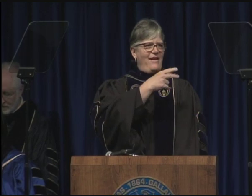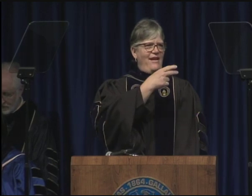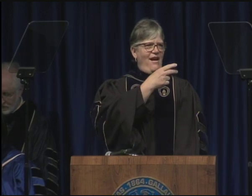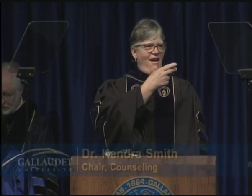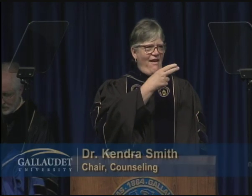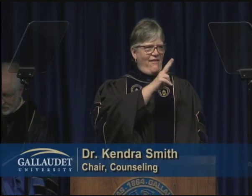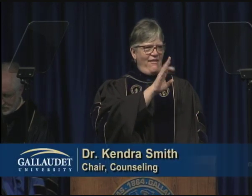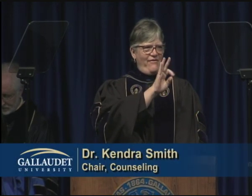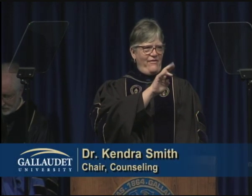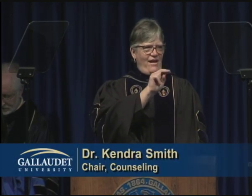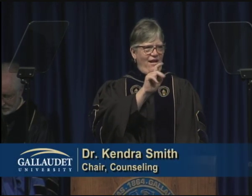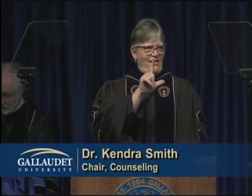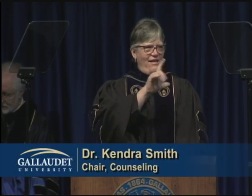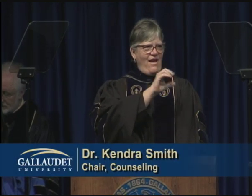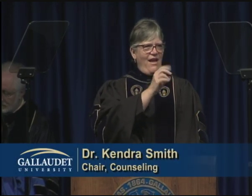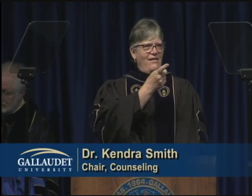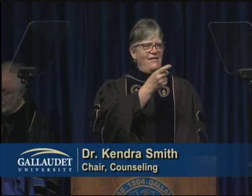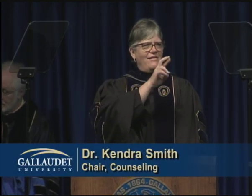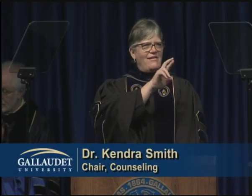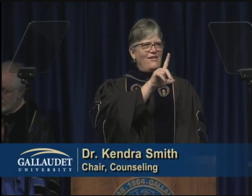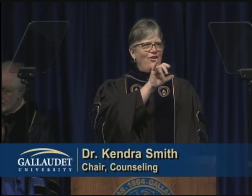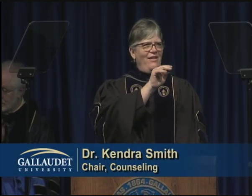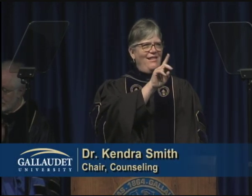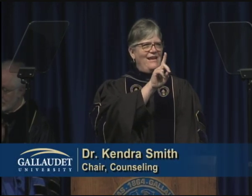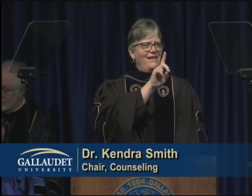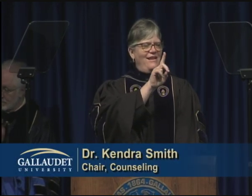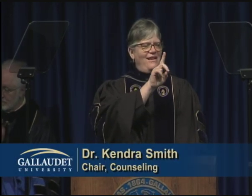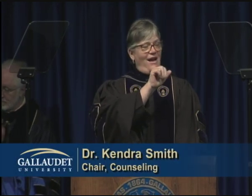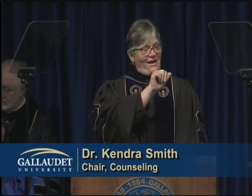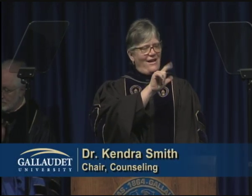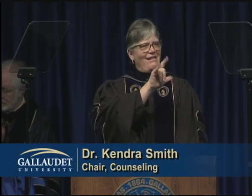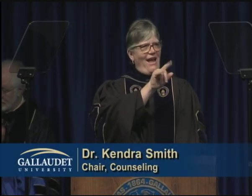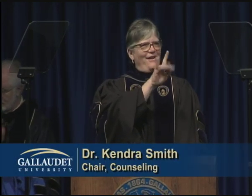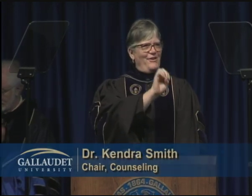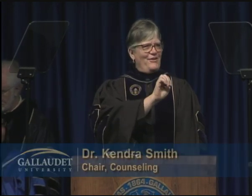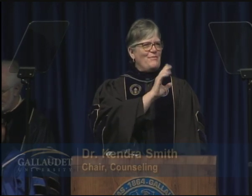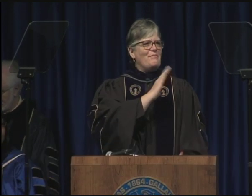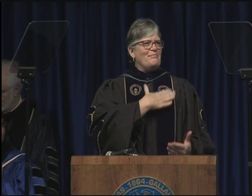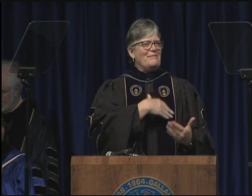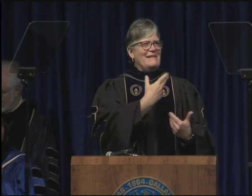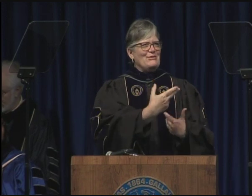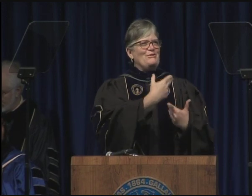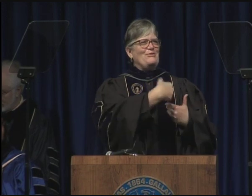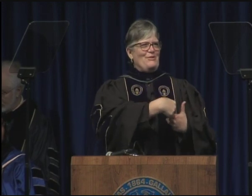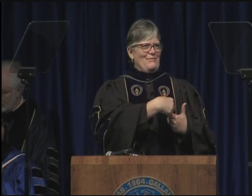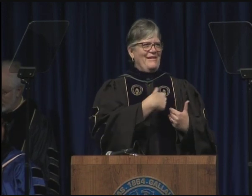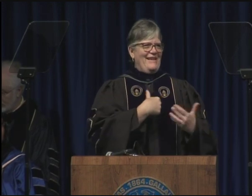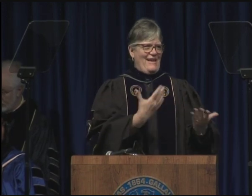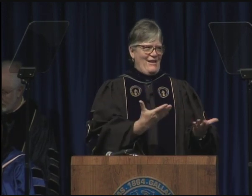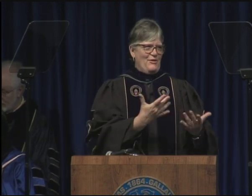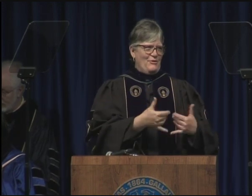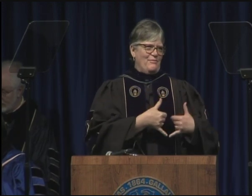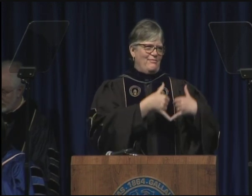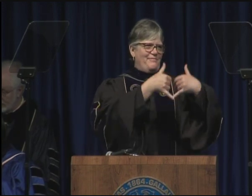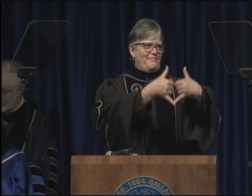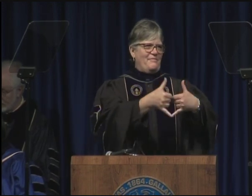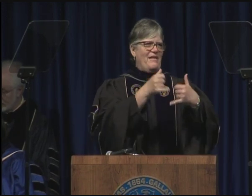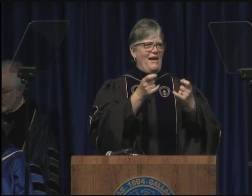Dr. Mary Huffnell, and Dr. Linda Lytle. Would you please join me in presenting